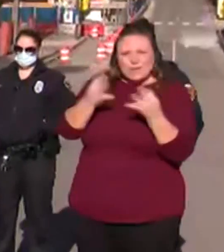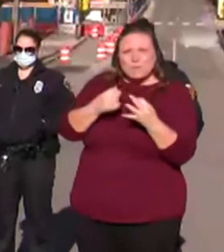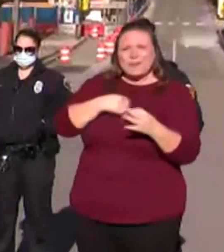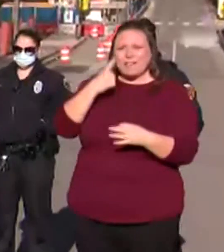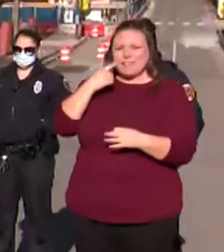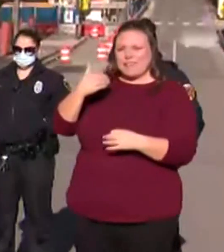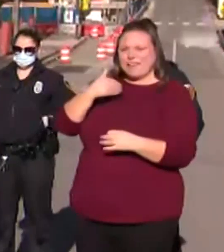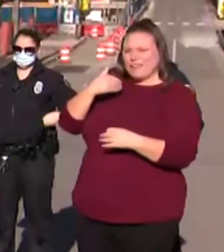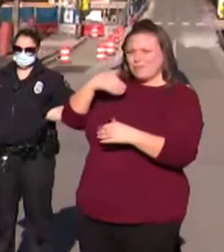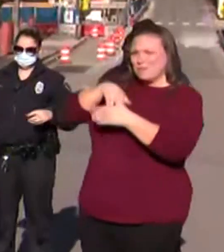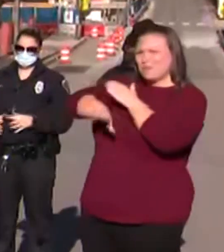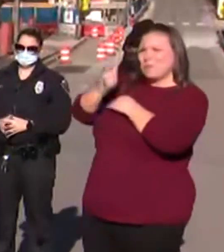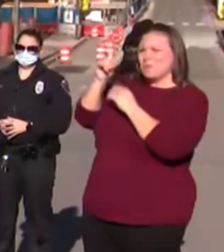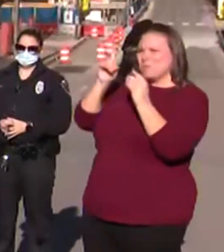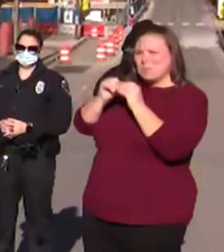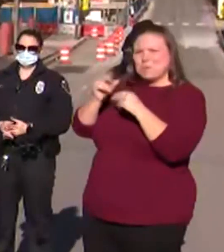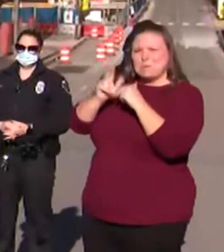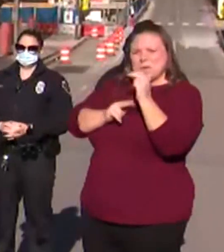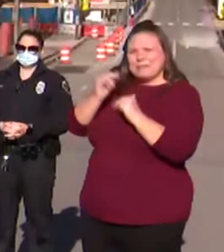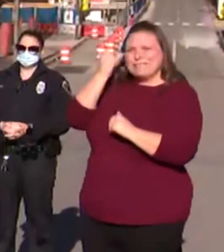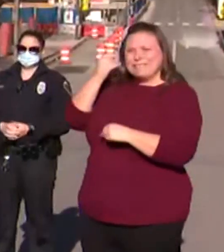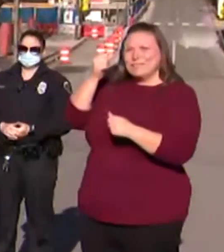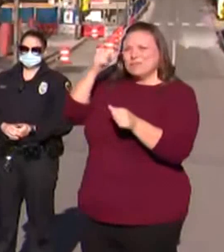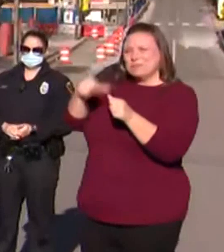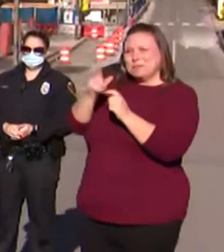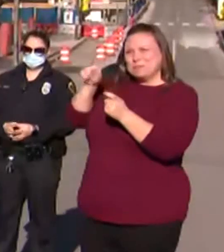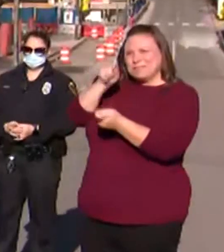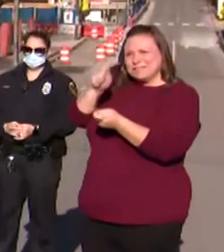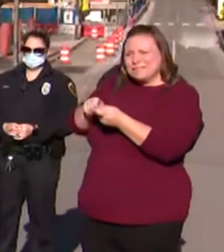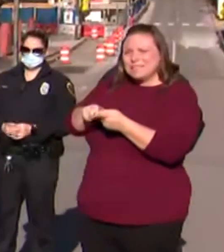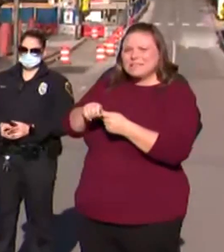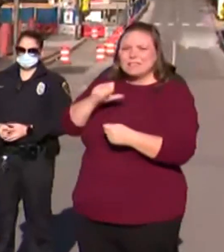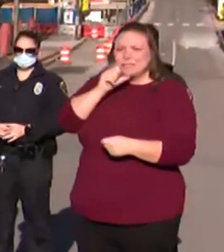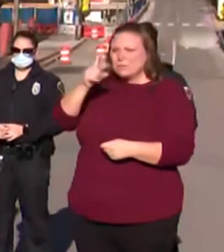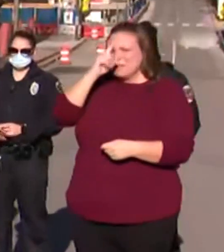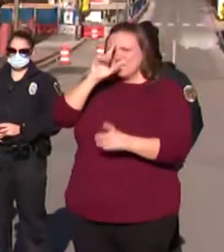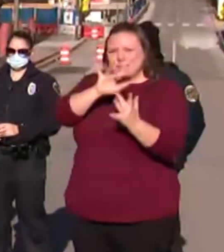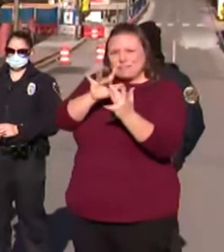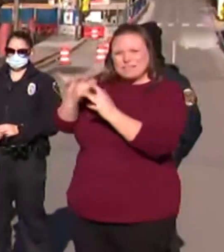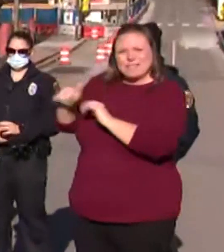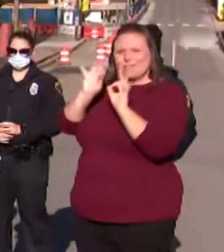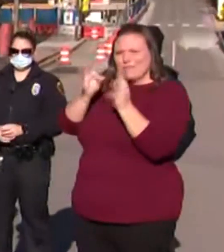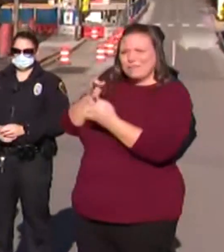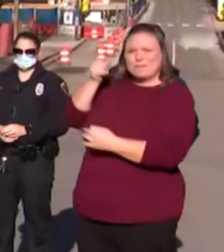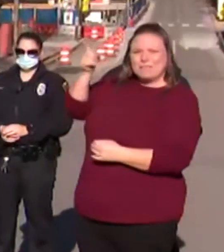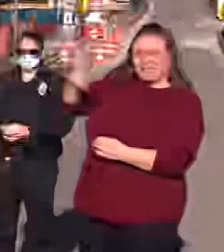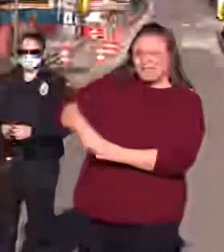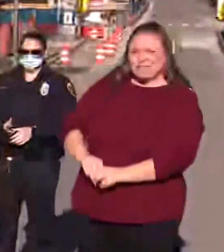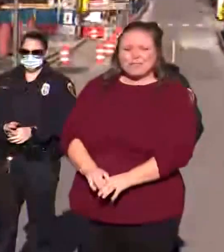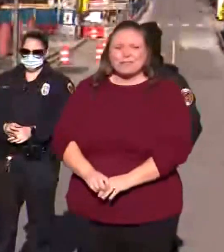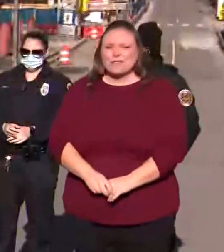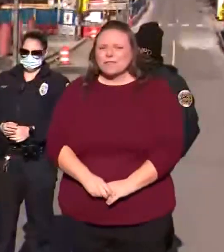into one more apartment building, if I remember correctly. I don't think we made contact with any families in that building.